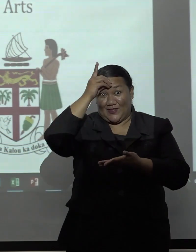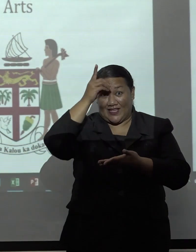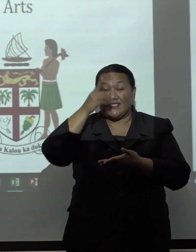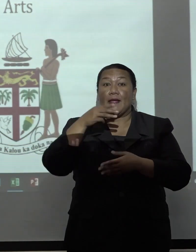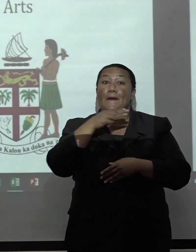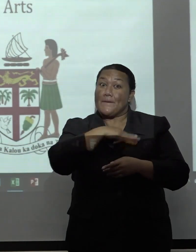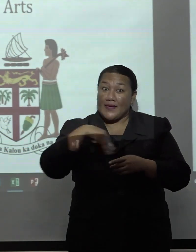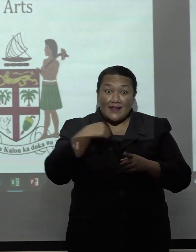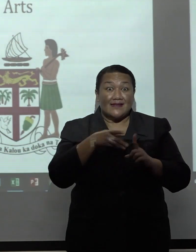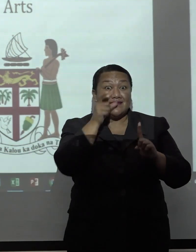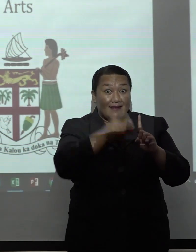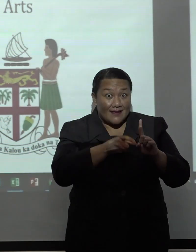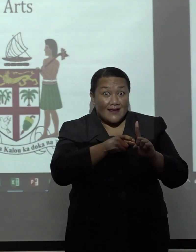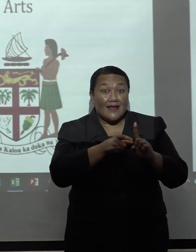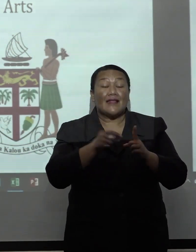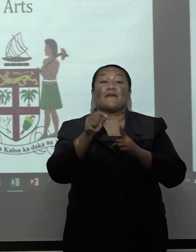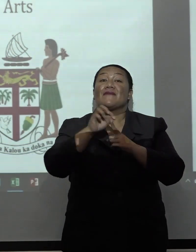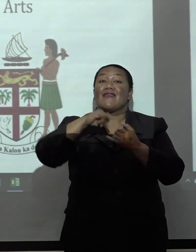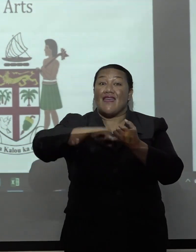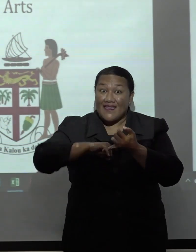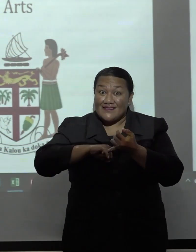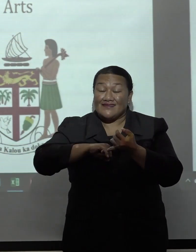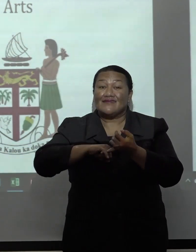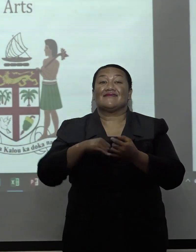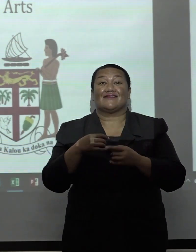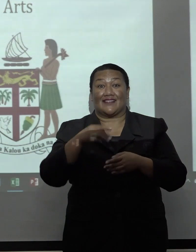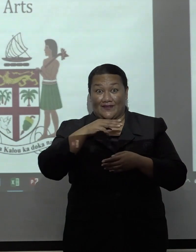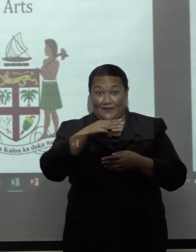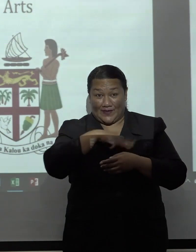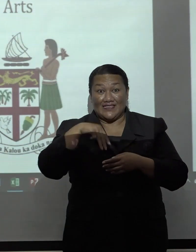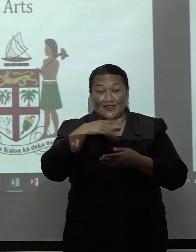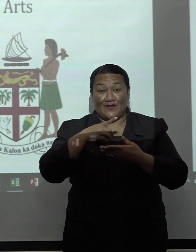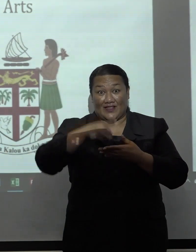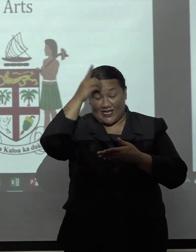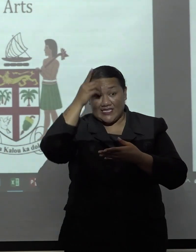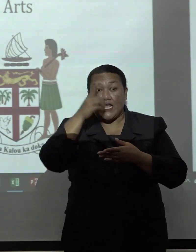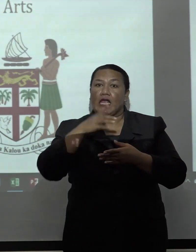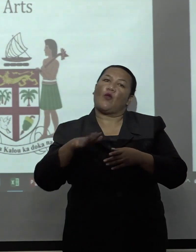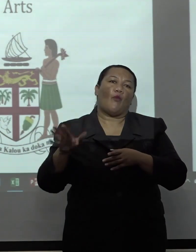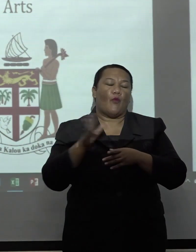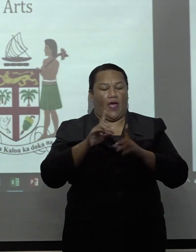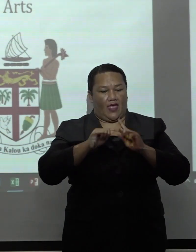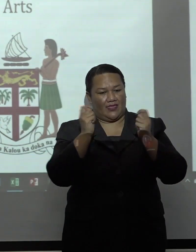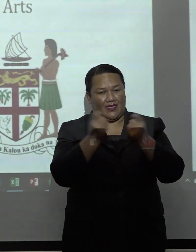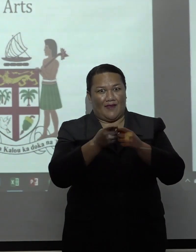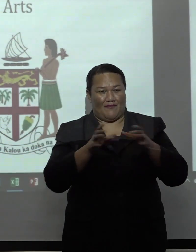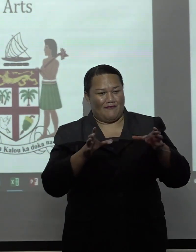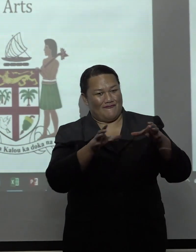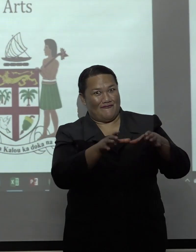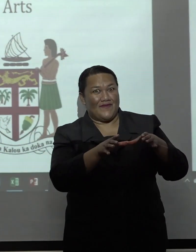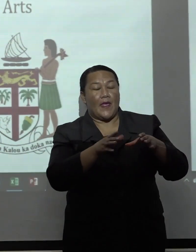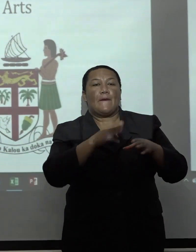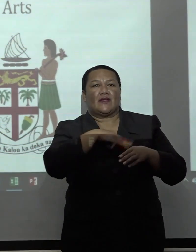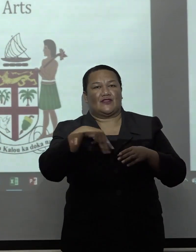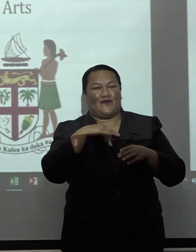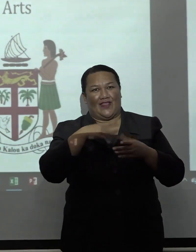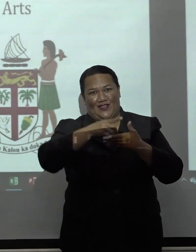Minister, the Permanent Secretary, and the entire team at the Ministry of Education for this very exciting